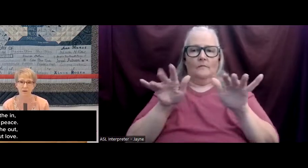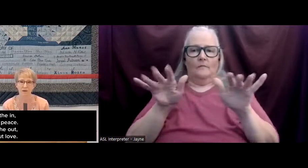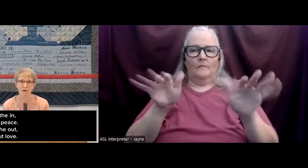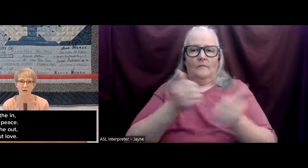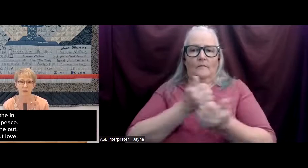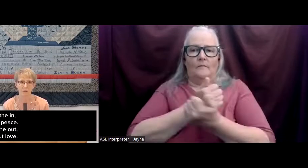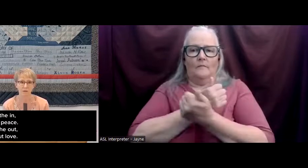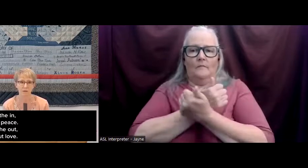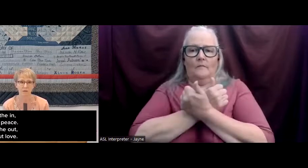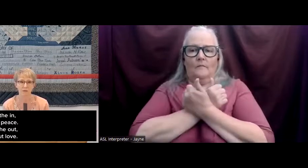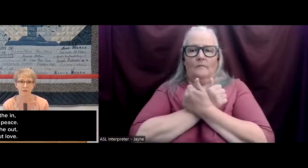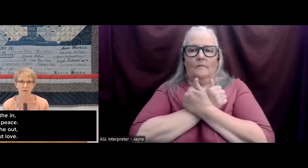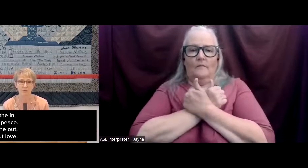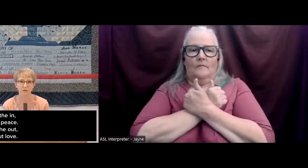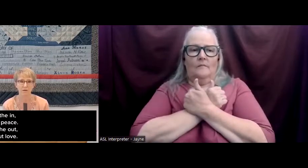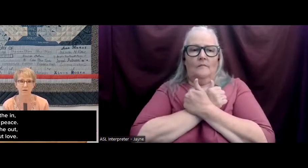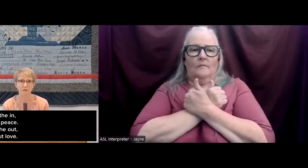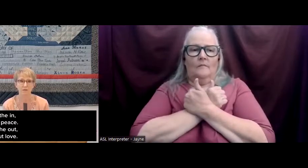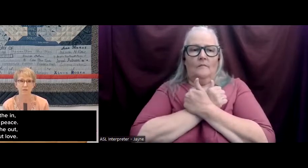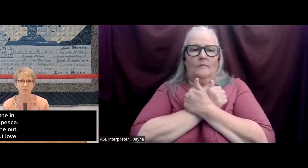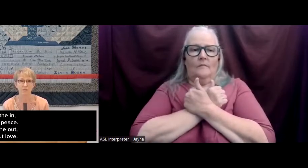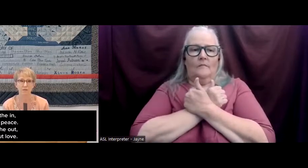breathe out